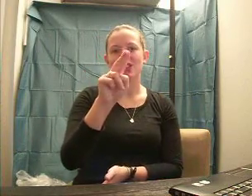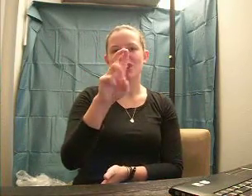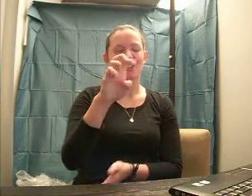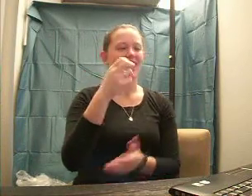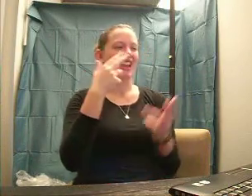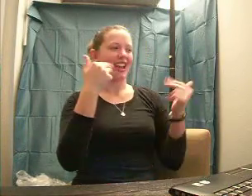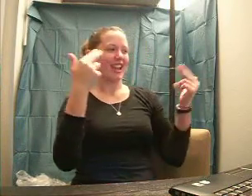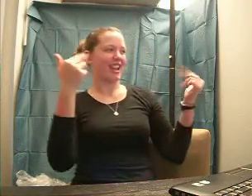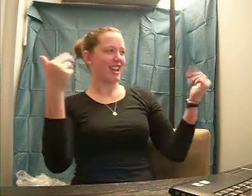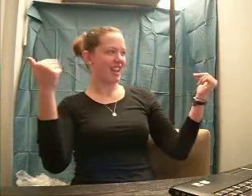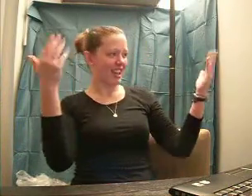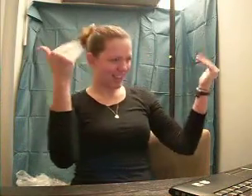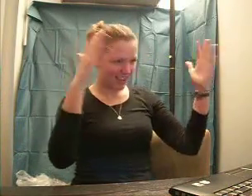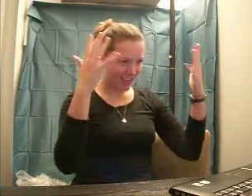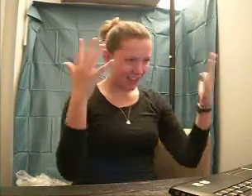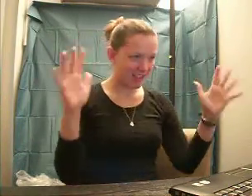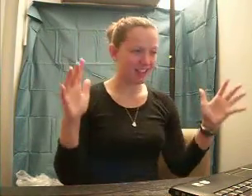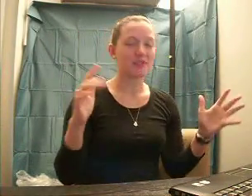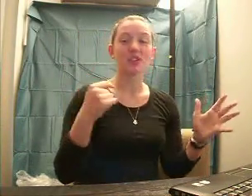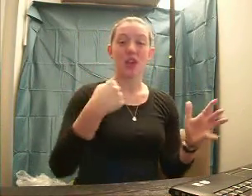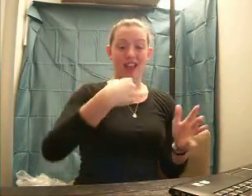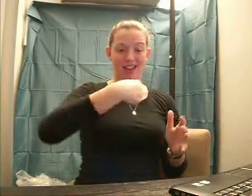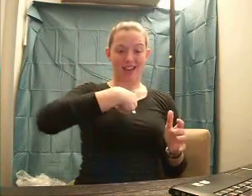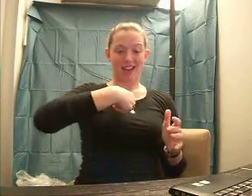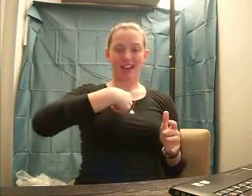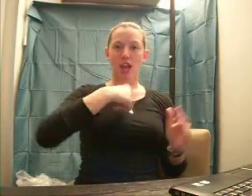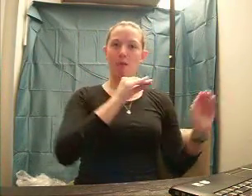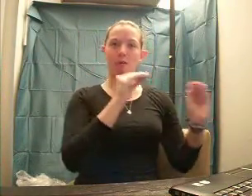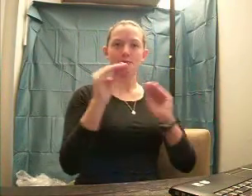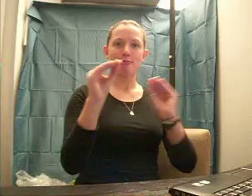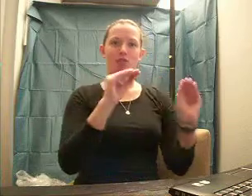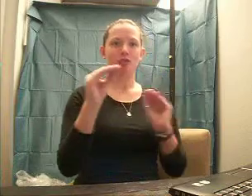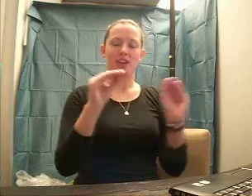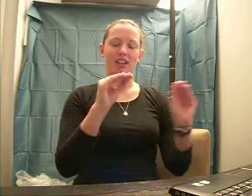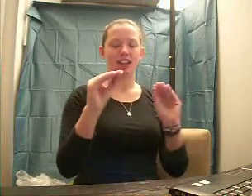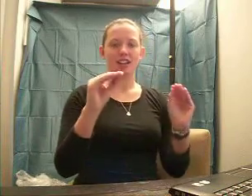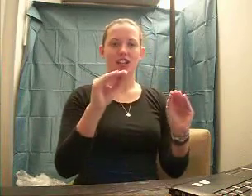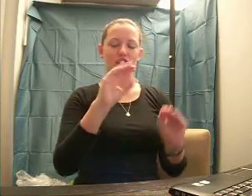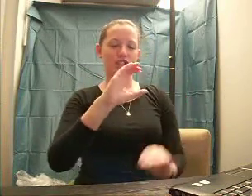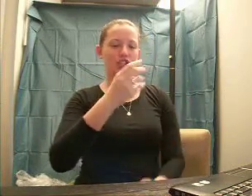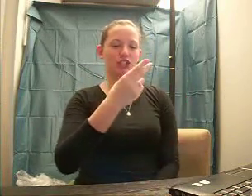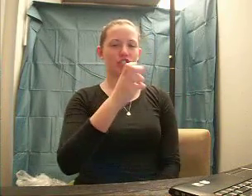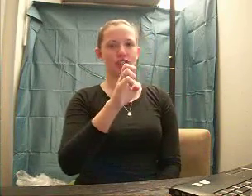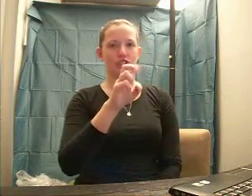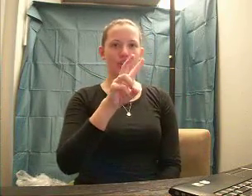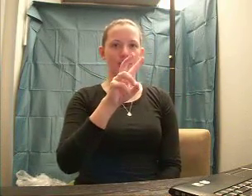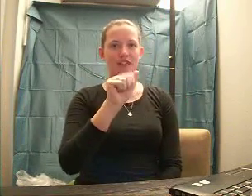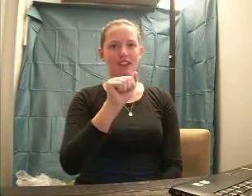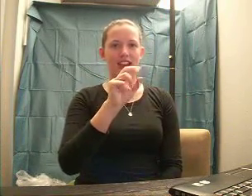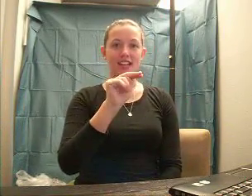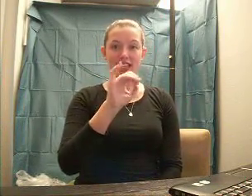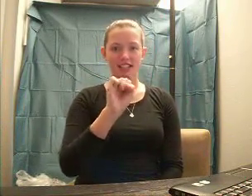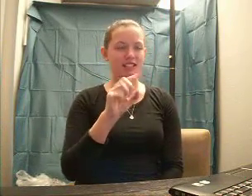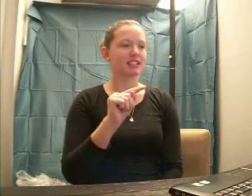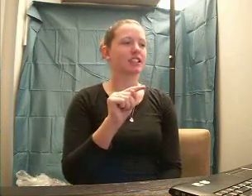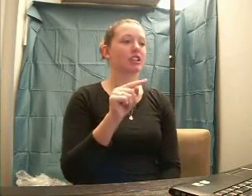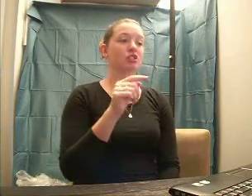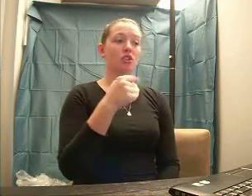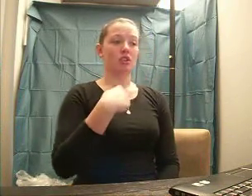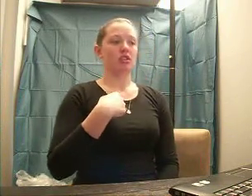So I am a movement chauvinist. I believe movement is the most important function of the brain that anyone tell you that's not true. Now, if